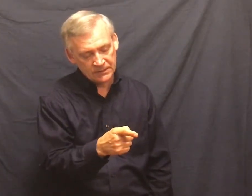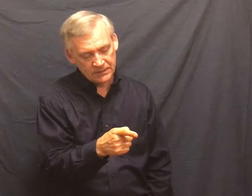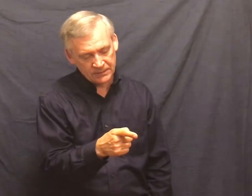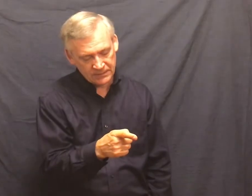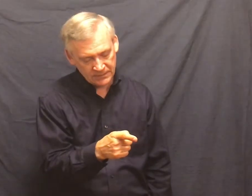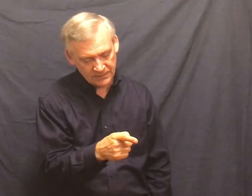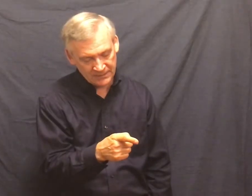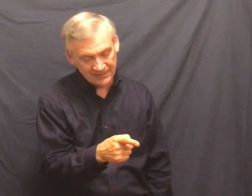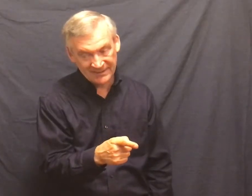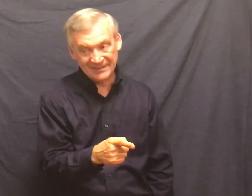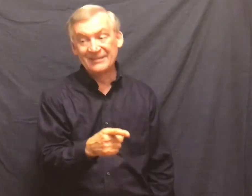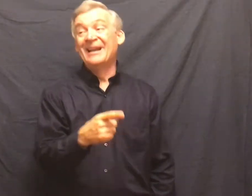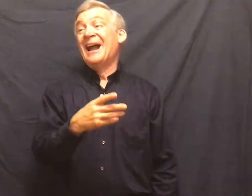and I got you.